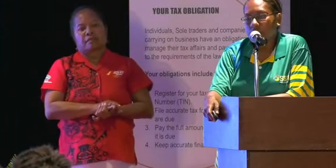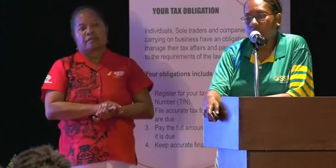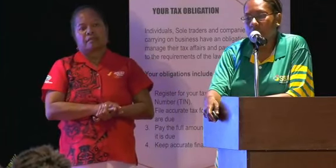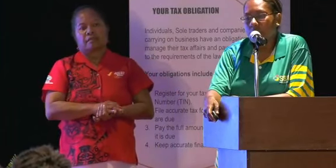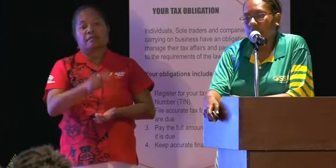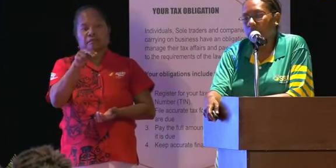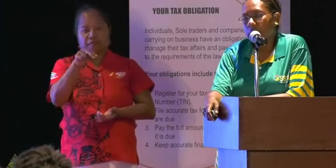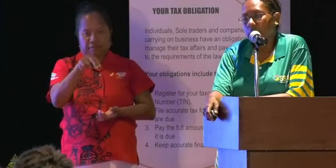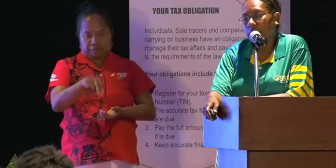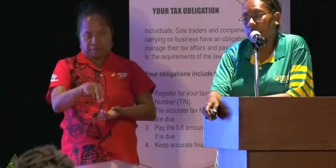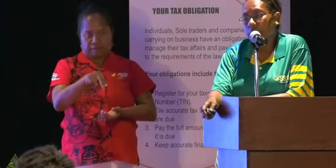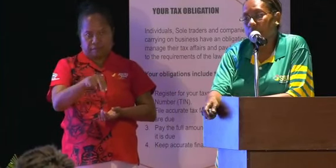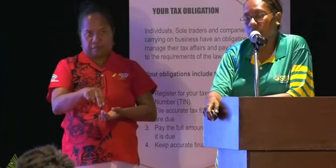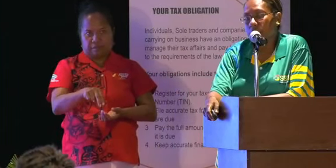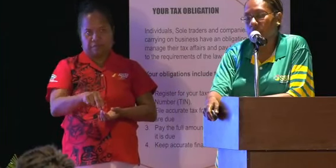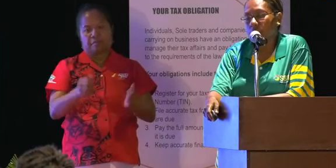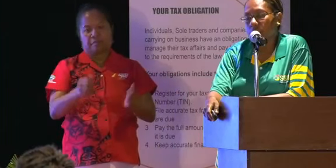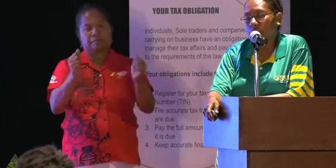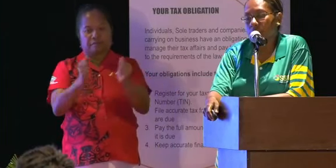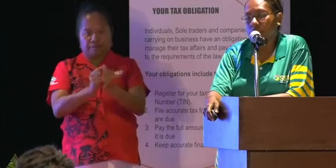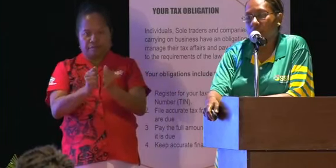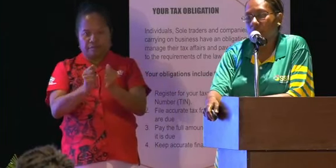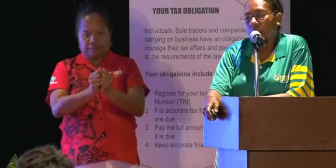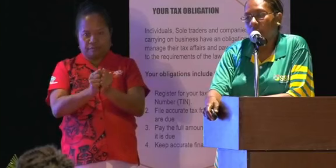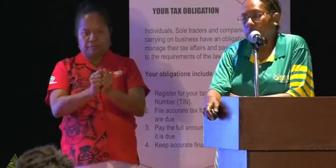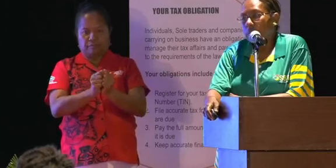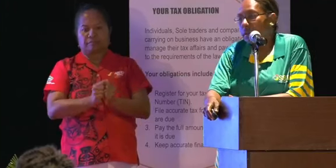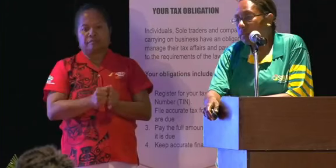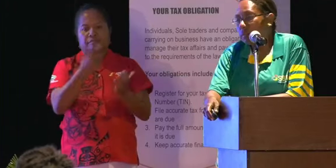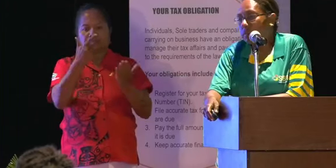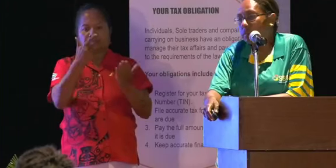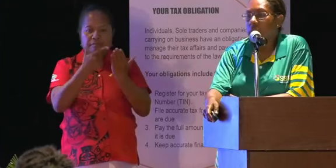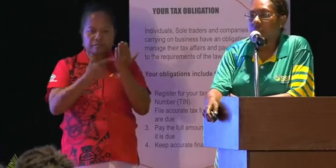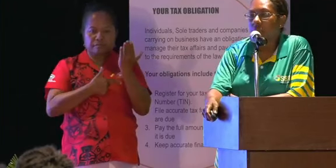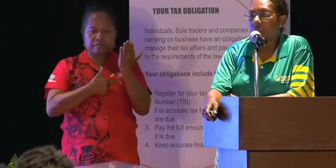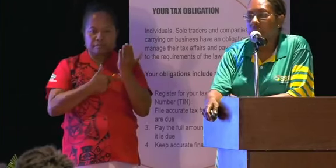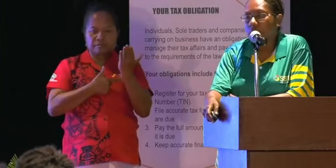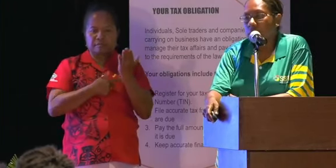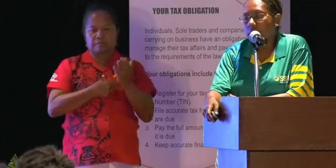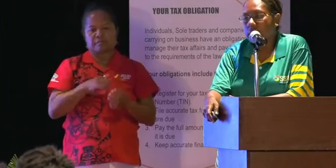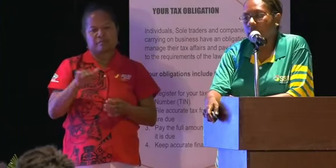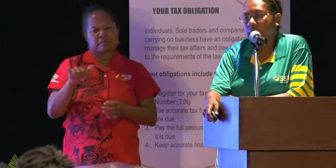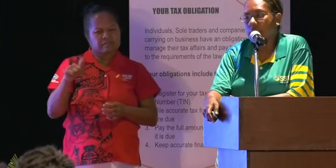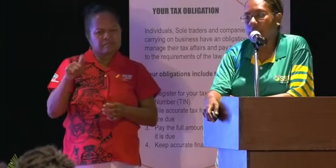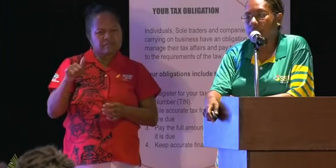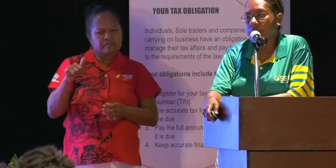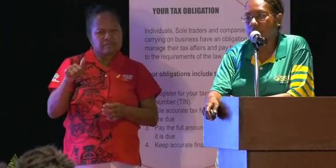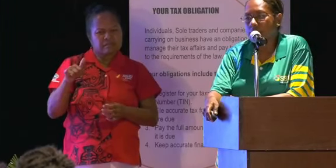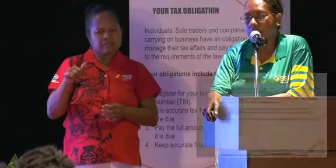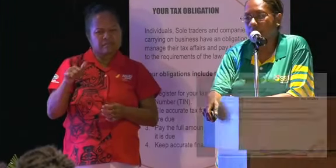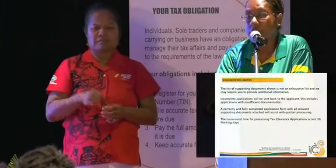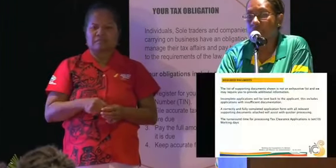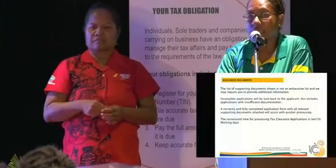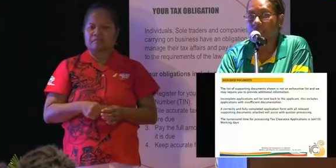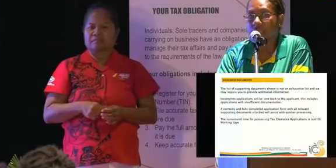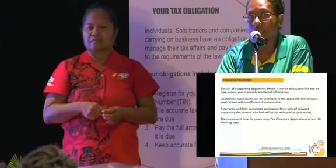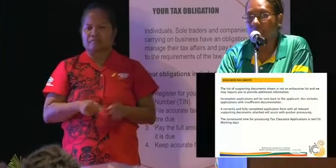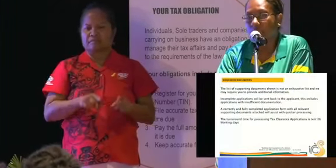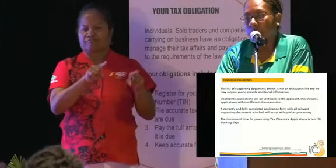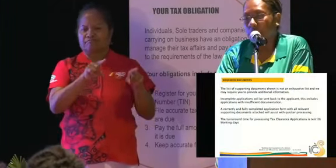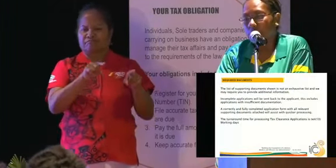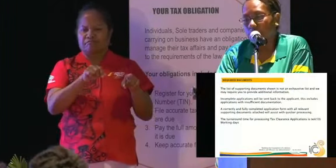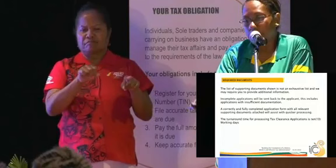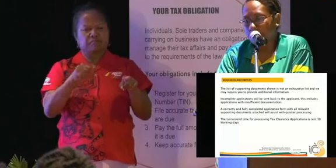Required documents. So I have a list of documents which are not exhaustive, meaning